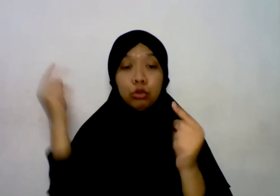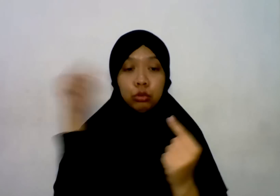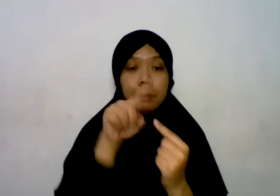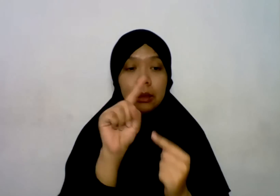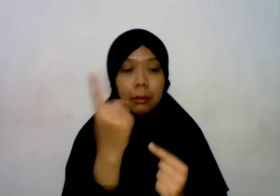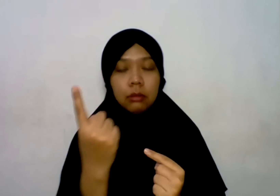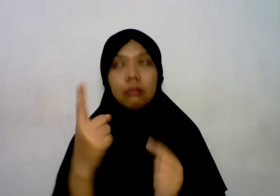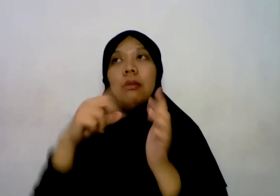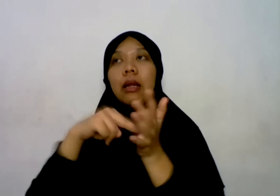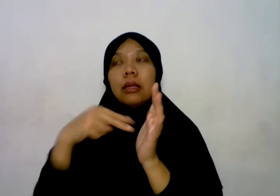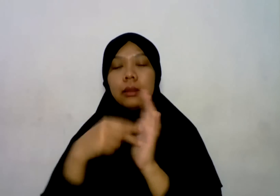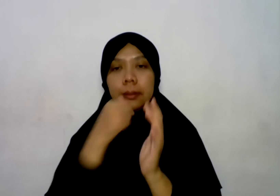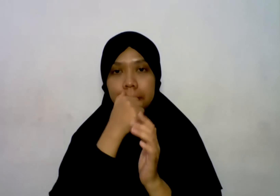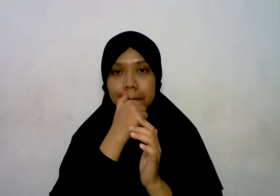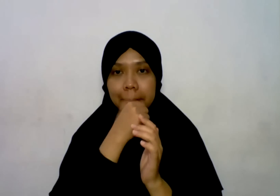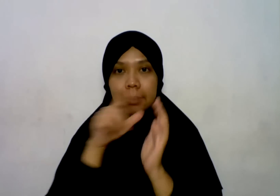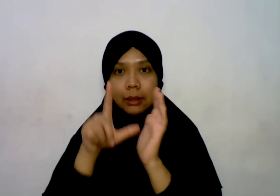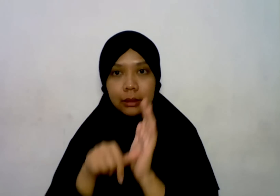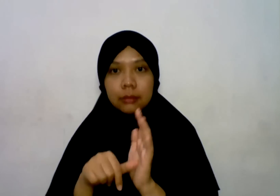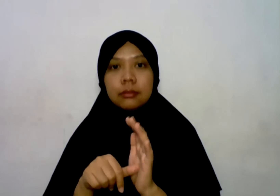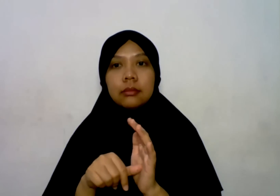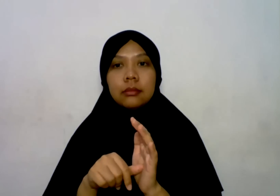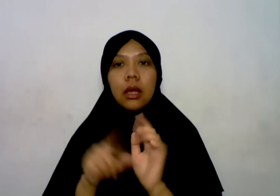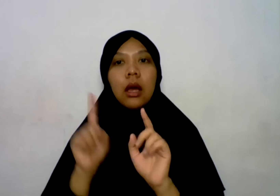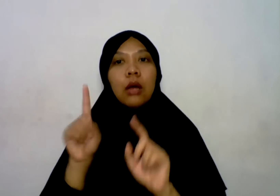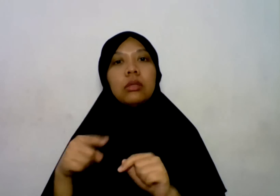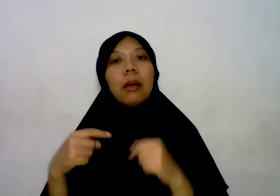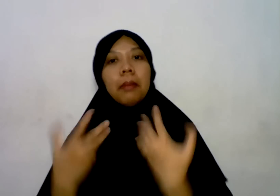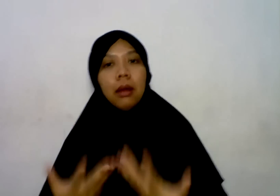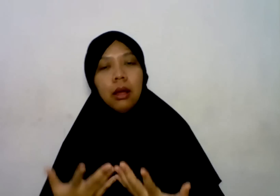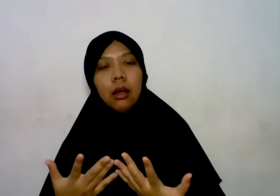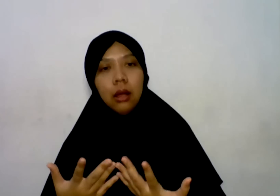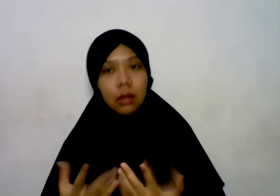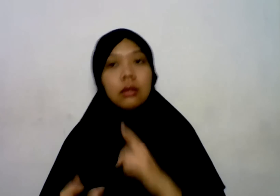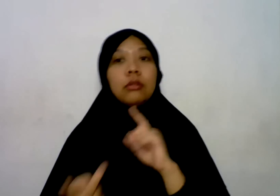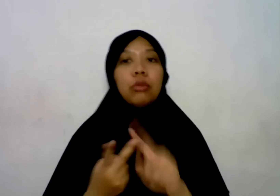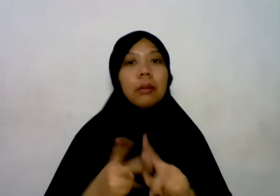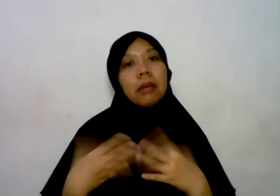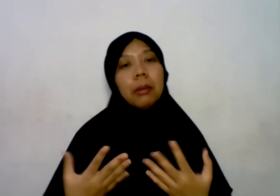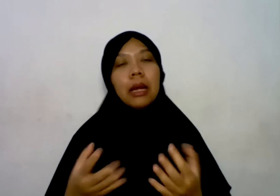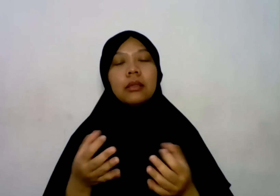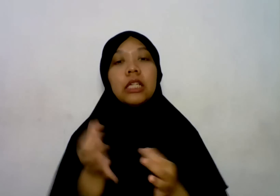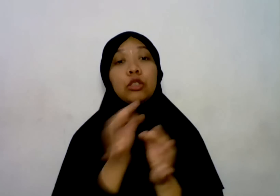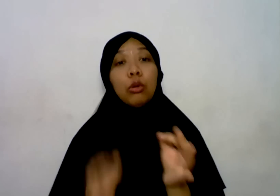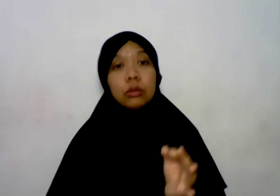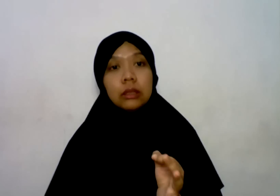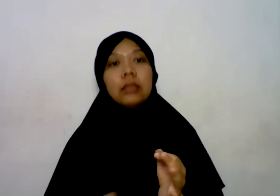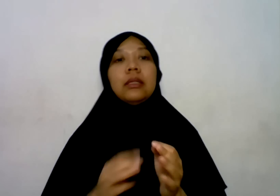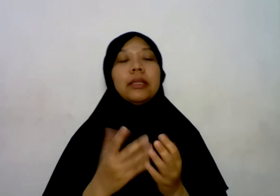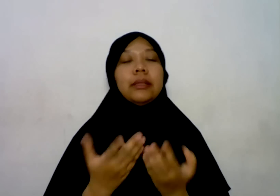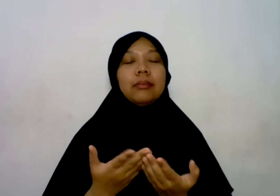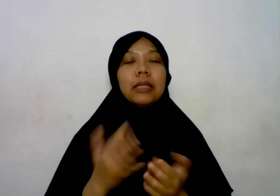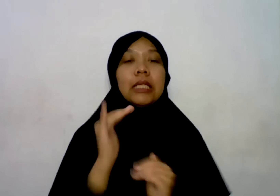Or what is the assessment of the current situations, especially in Indonesia, about how the government, you know,